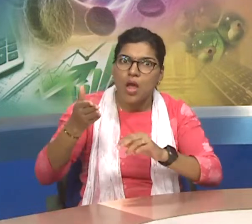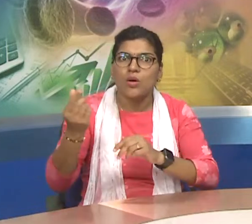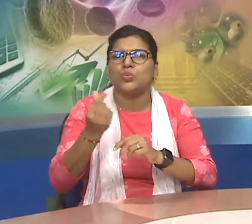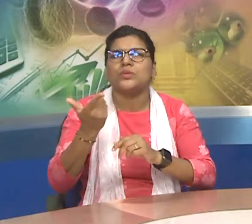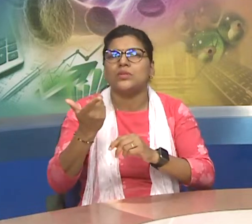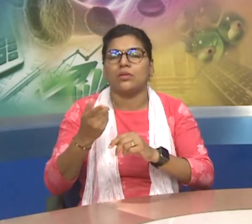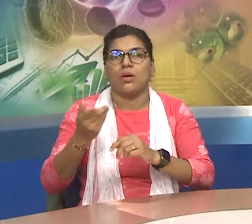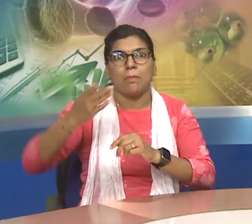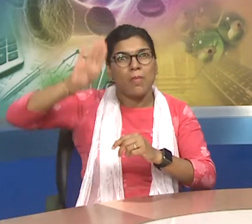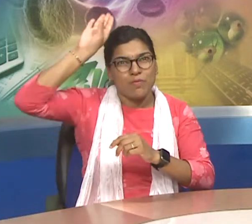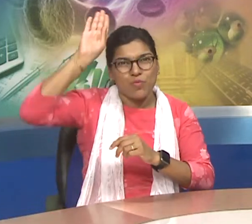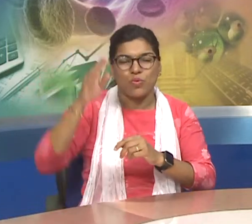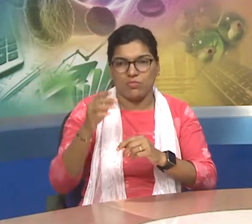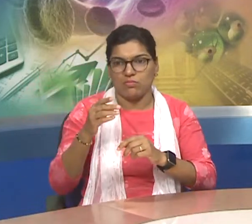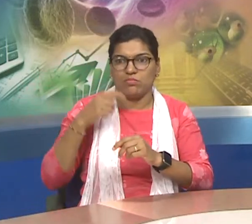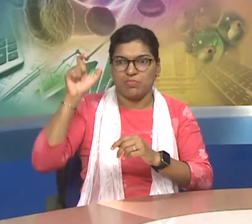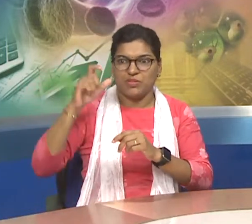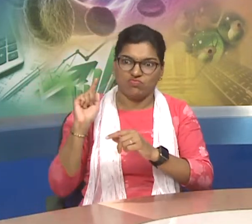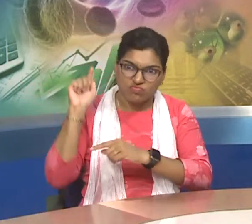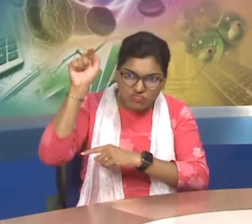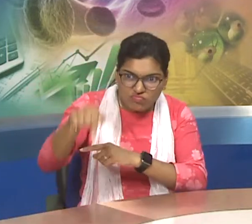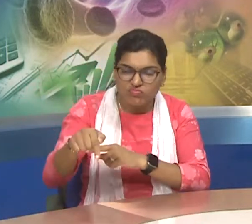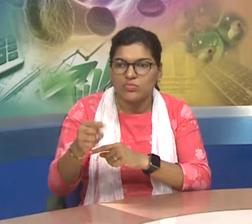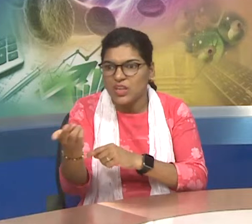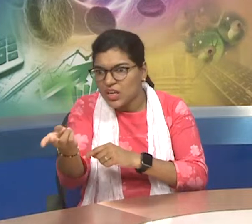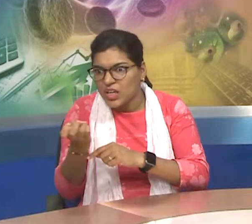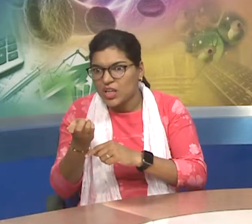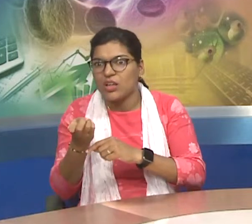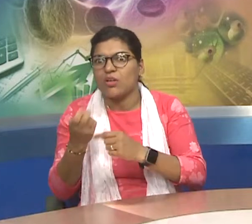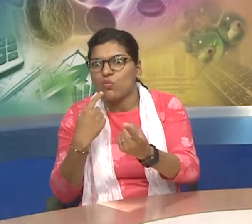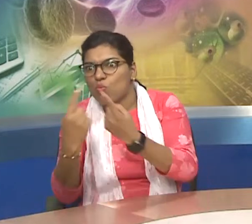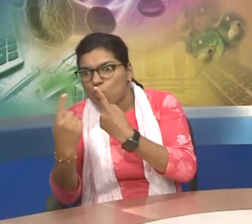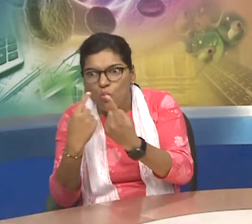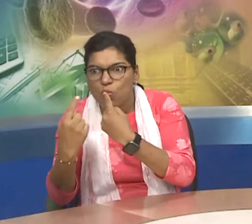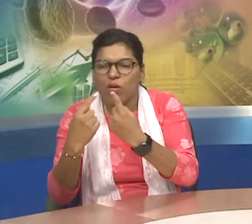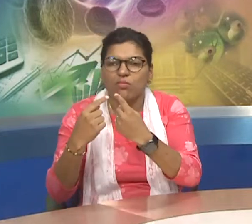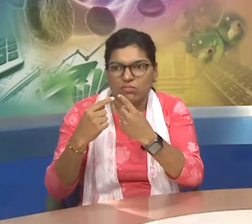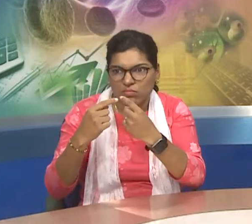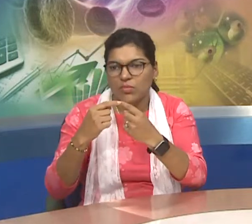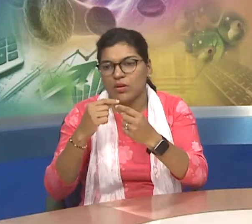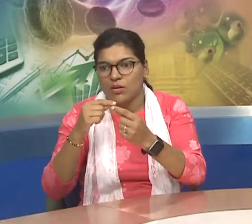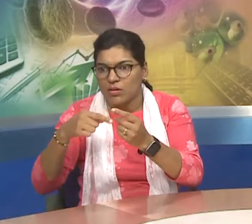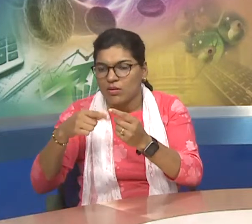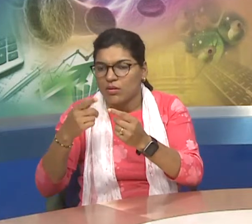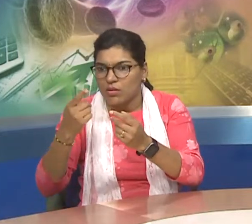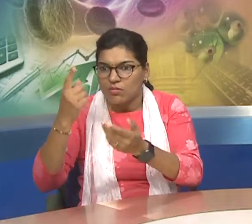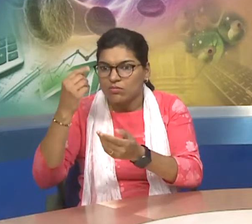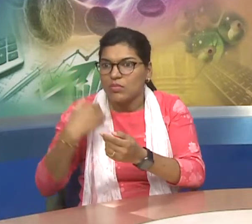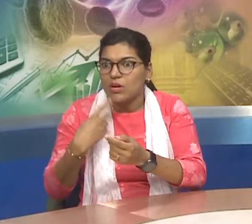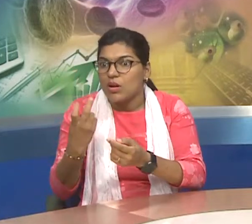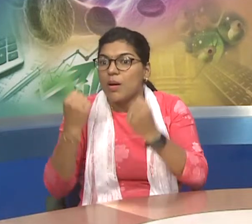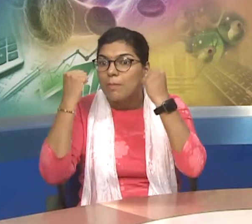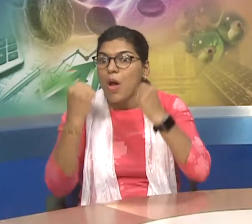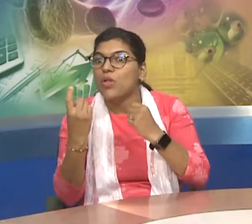easier if we compare it with the previous time, with the